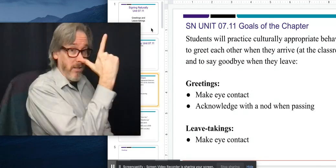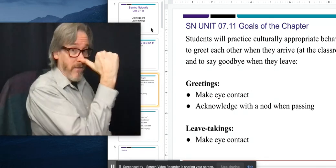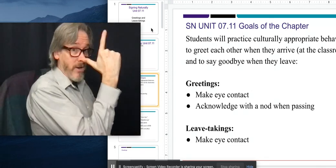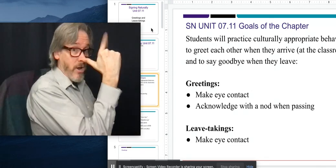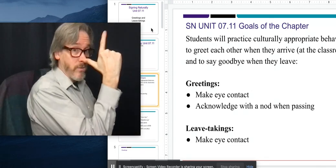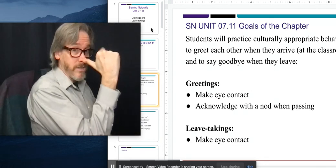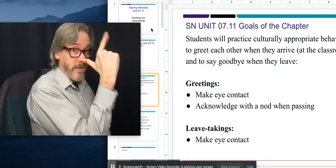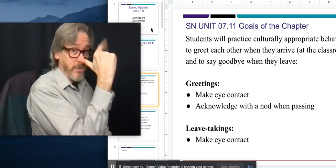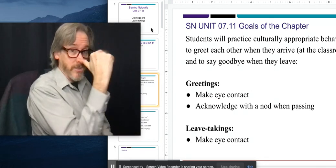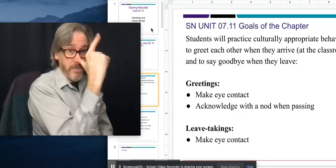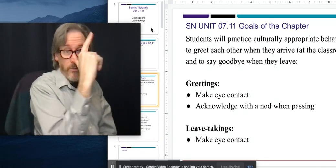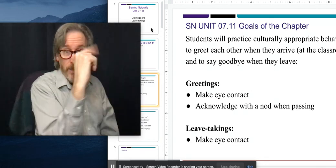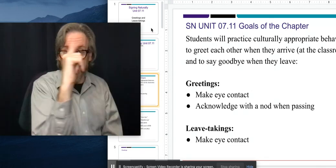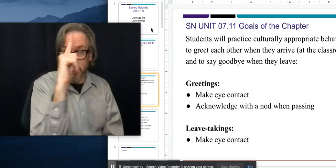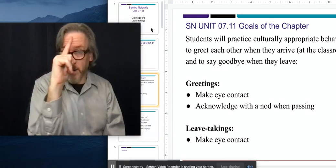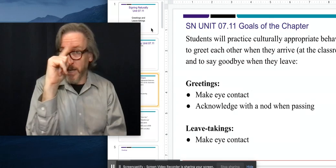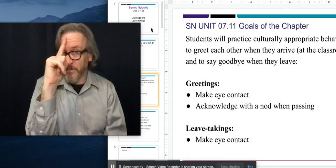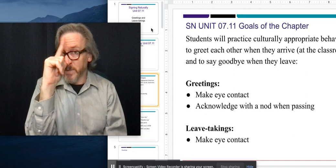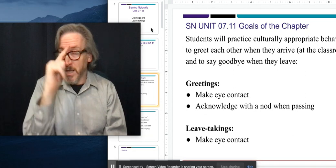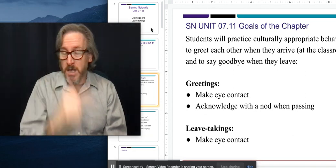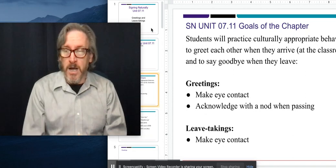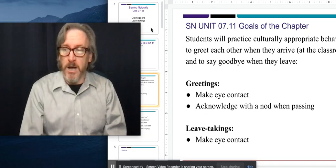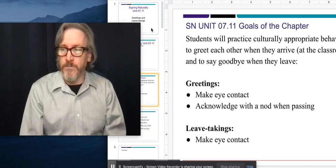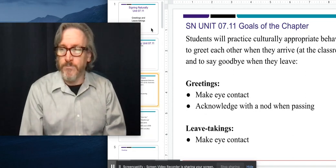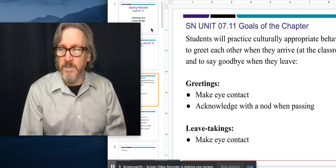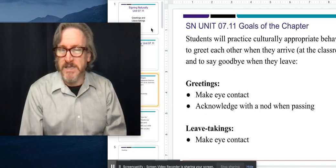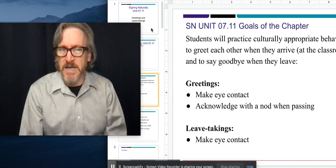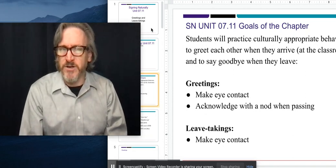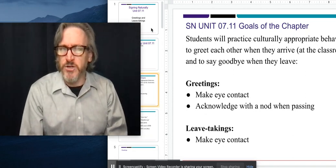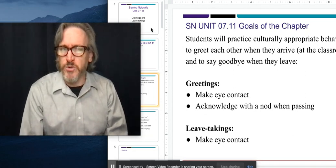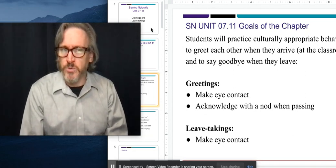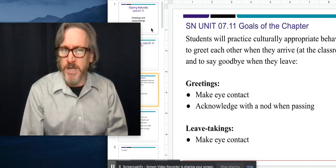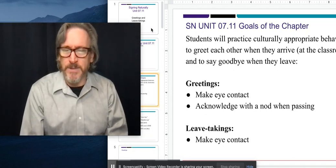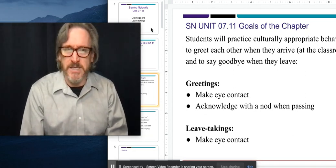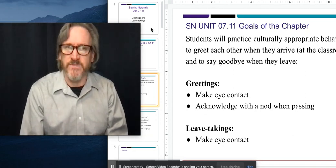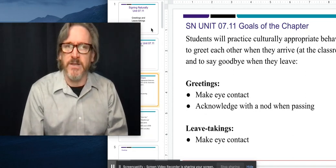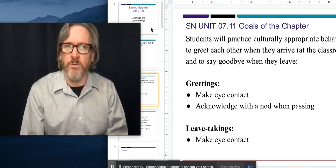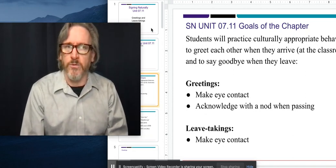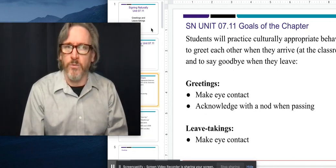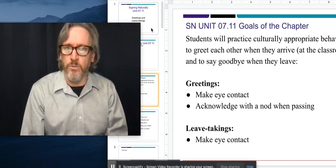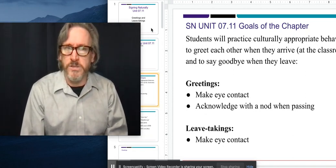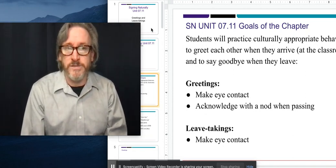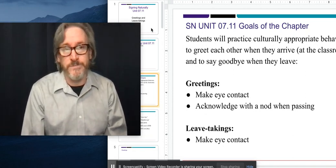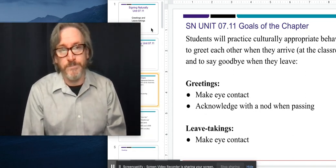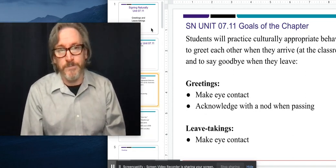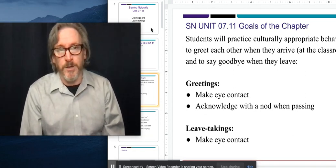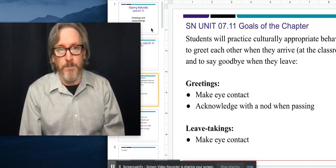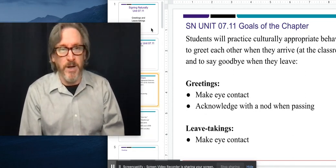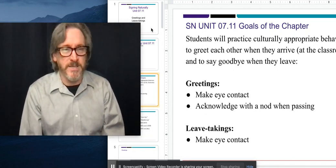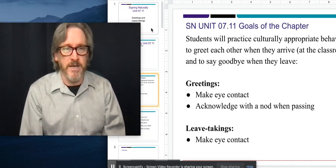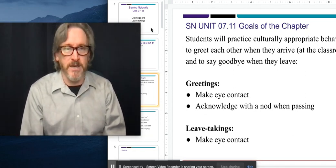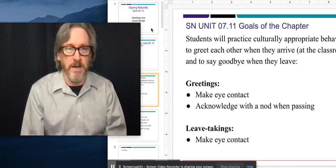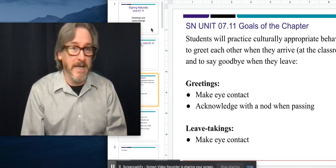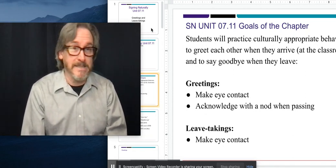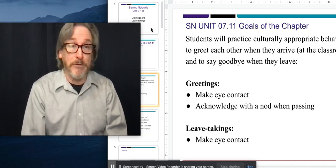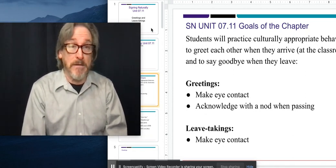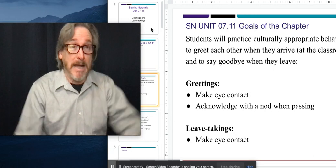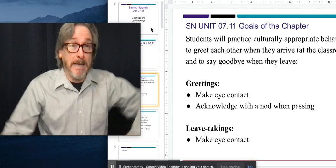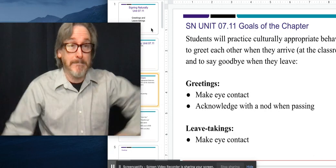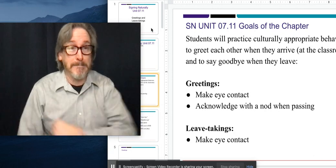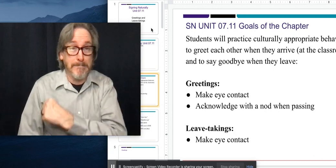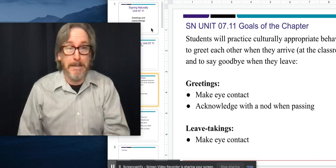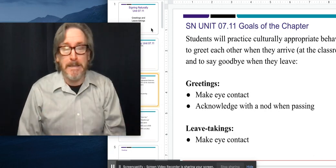an L on the nose, and you just kind of wiggle it, Larry. It's kind of an unusual name. It doesn't follow all the rules, but I guess